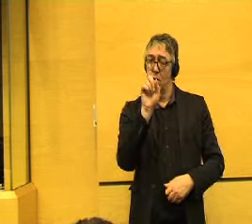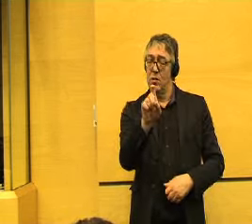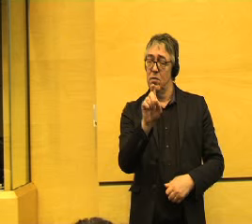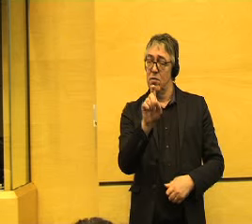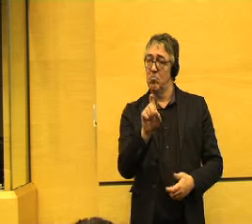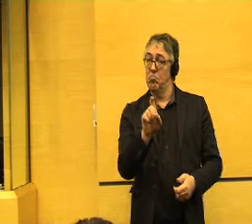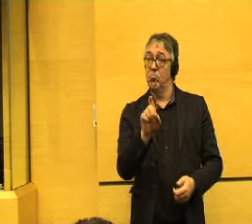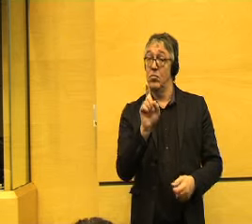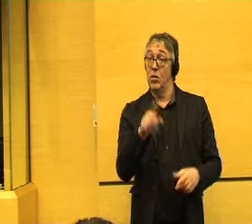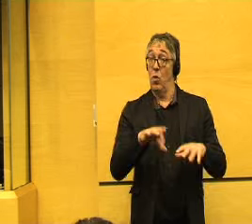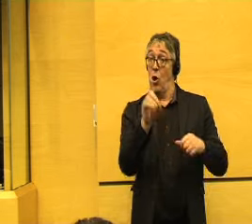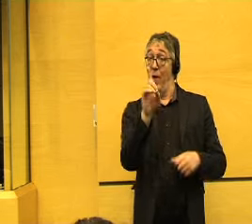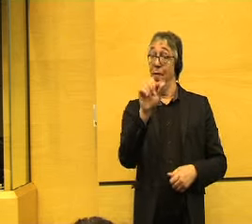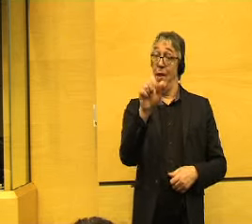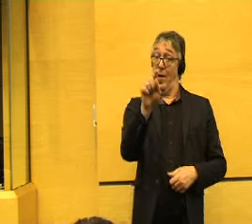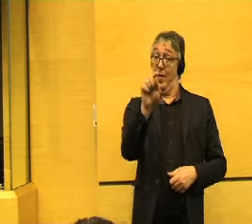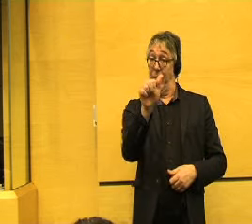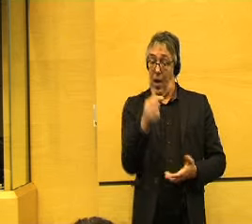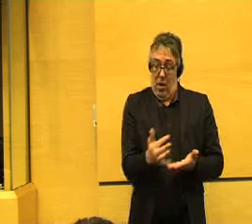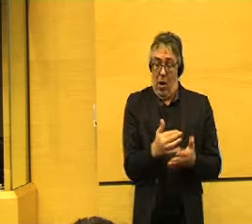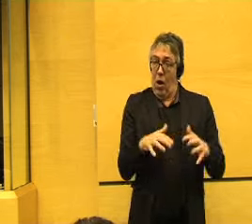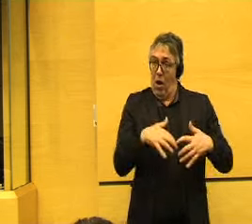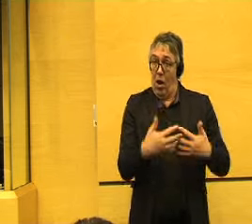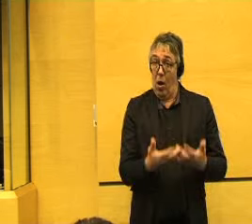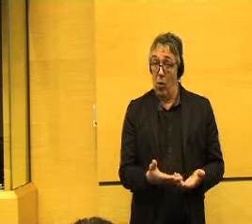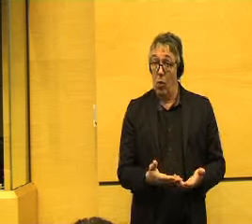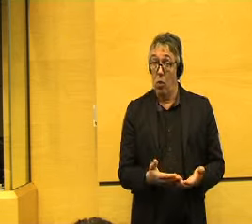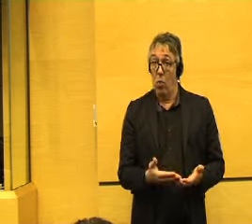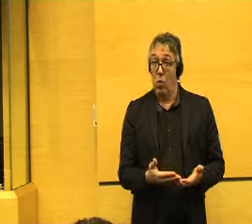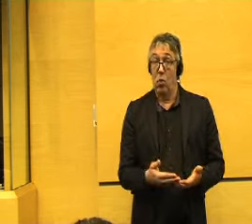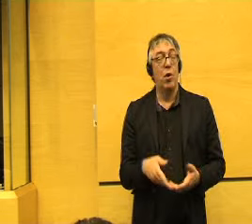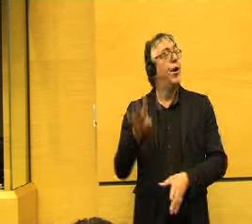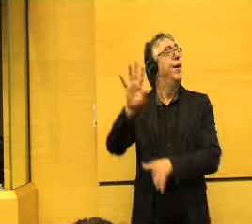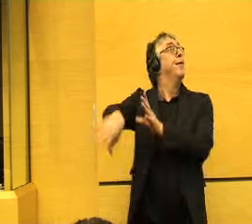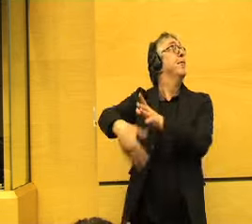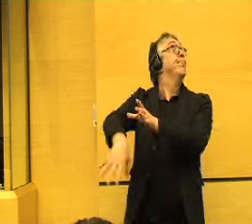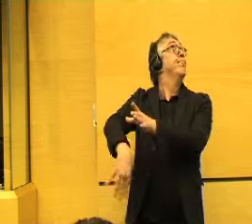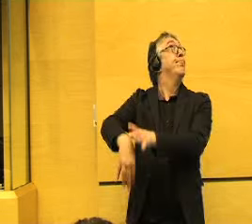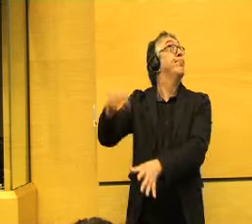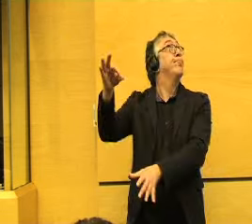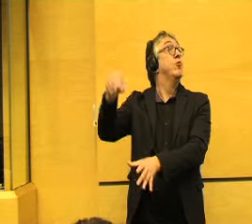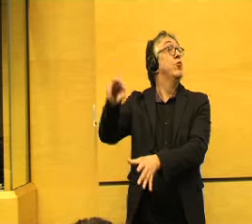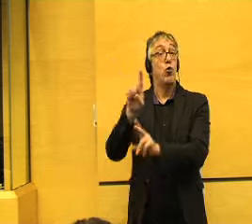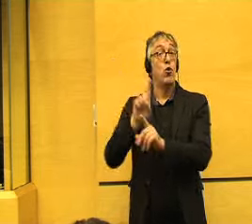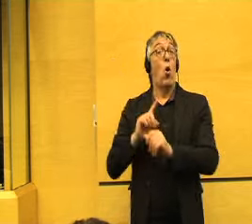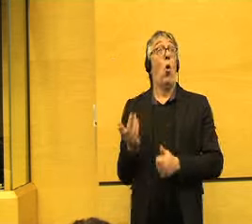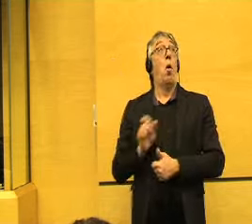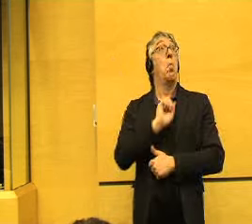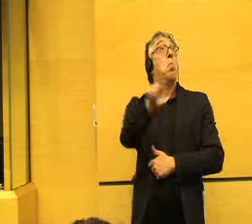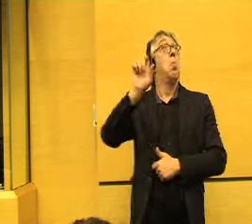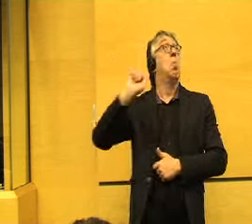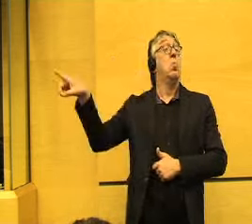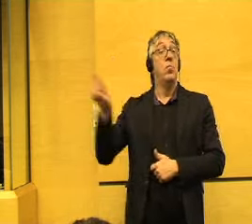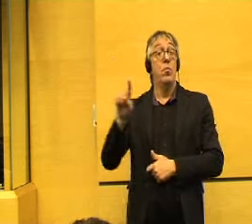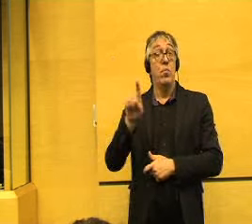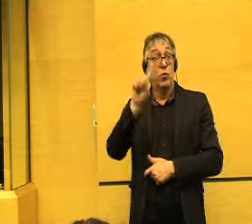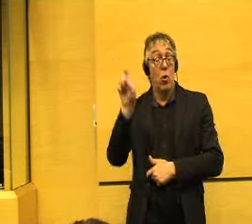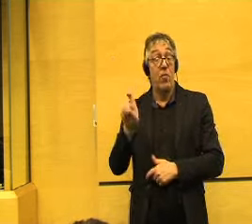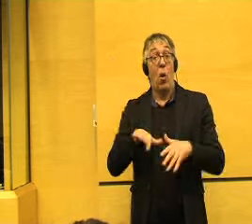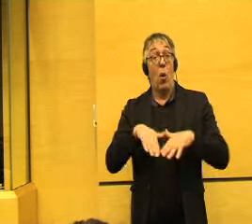the data on disability? Through sampling survey or through conducting